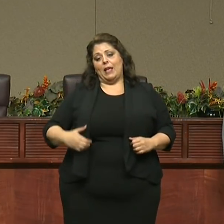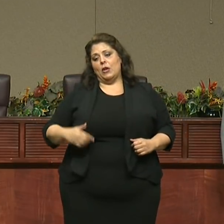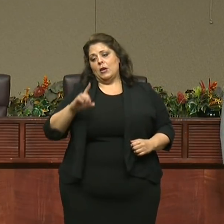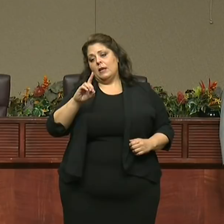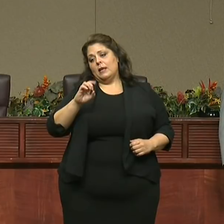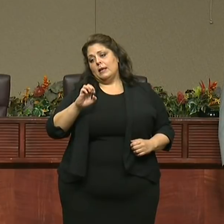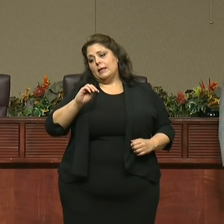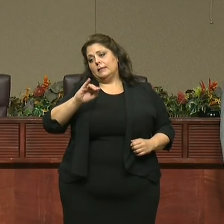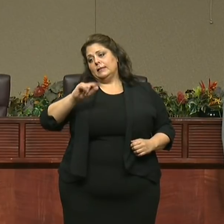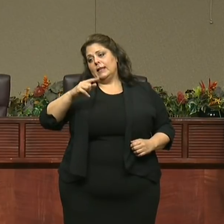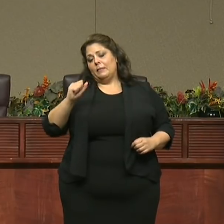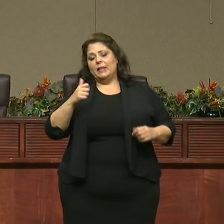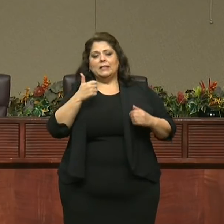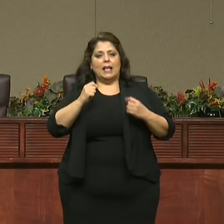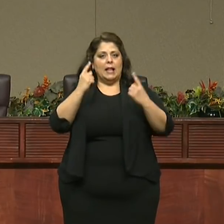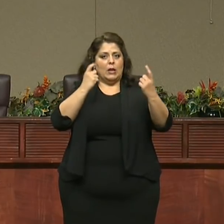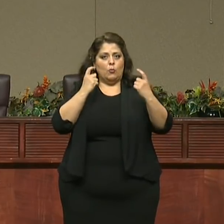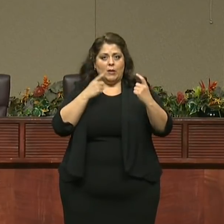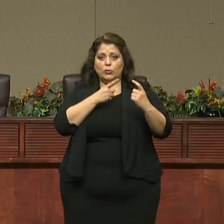questions that you may have.